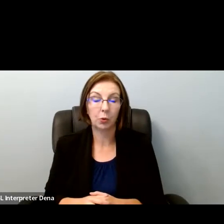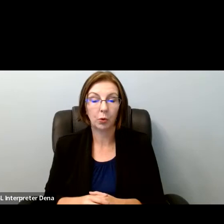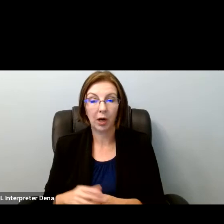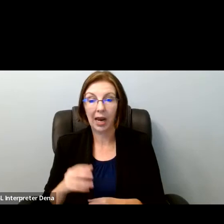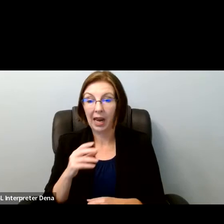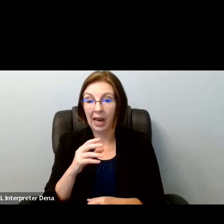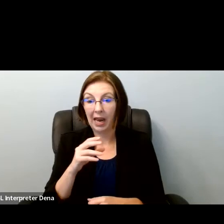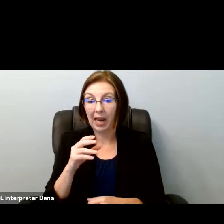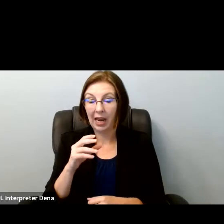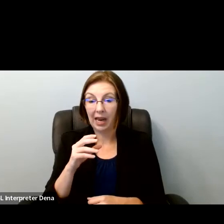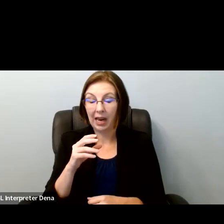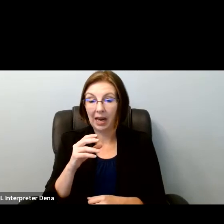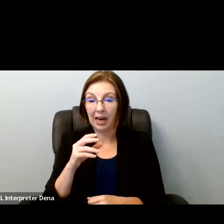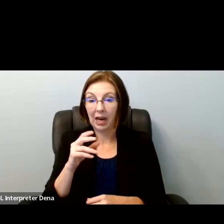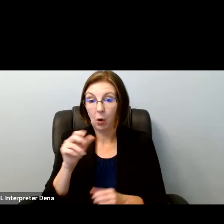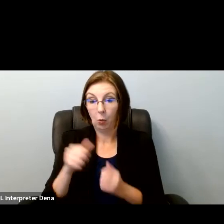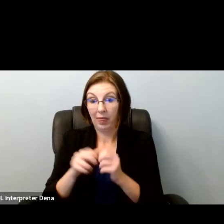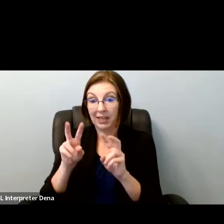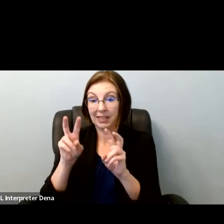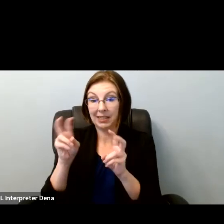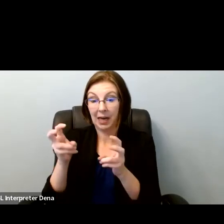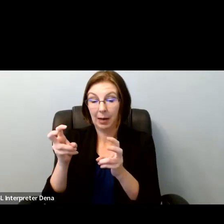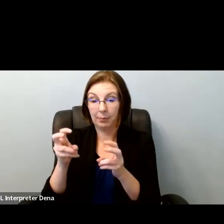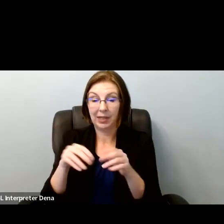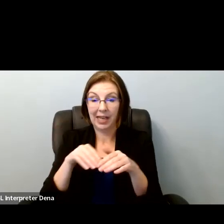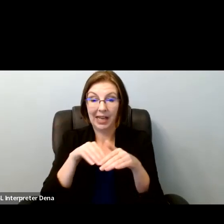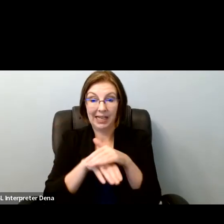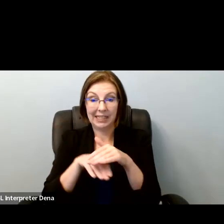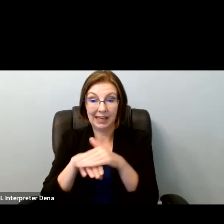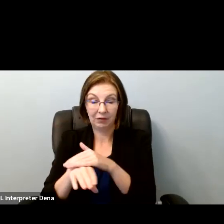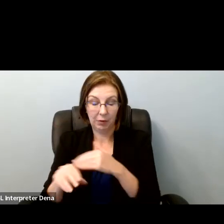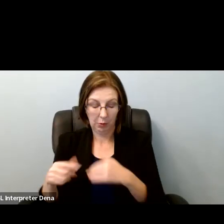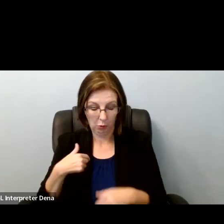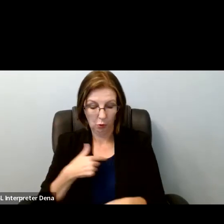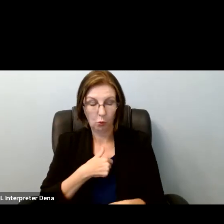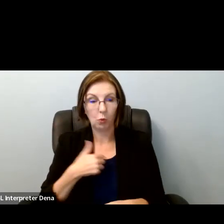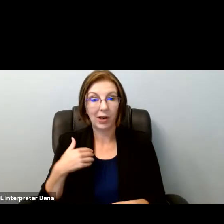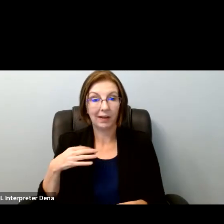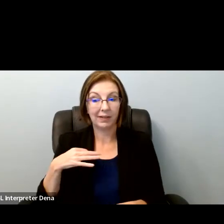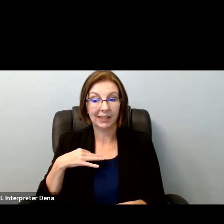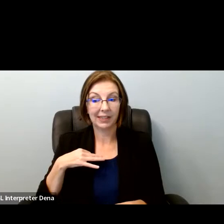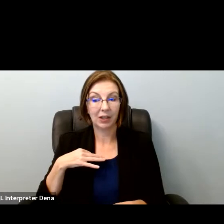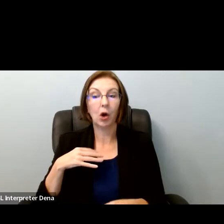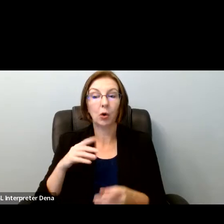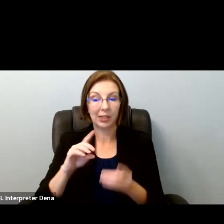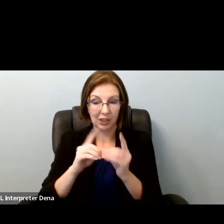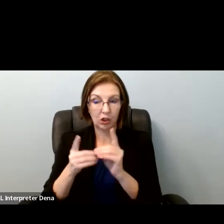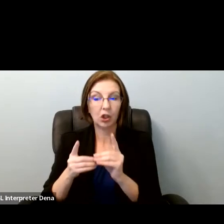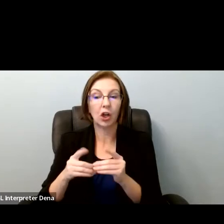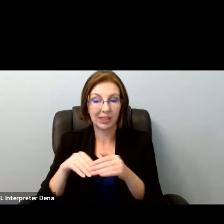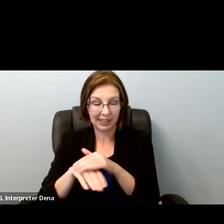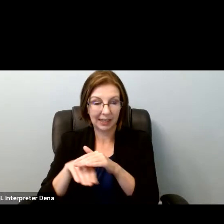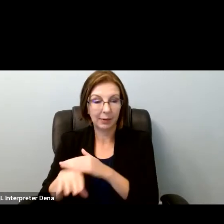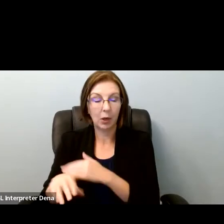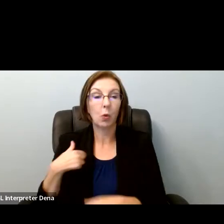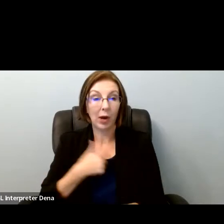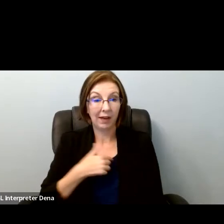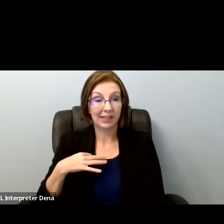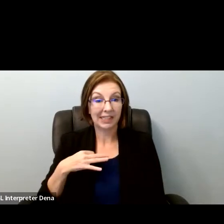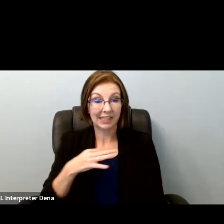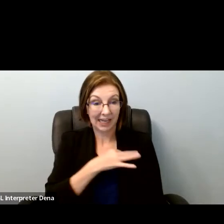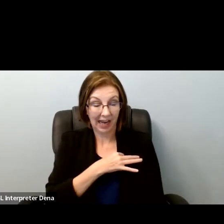especially under the topic of digital accessibility. We have staff who are continuing conversations around